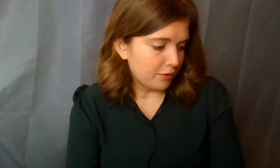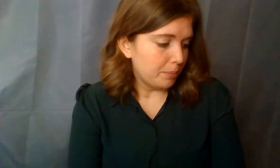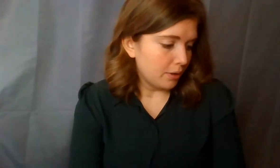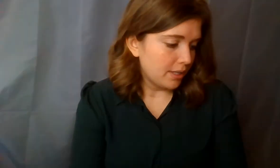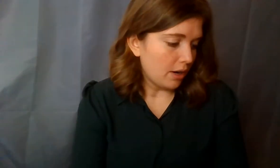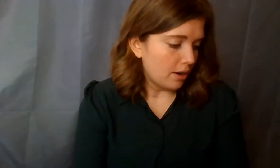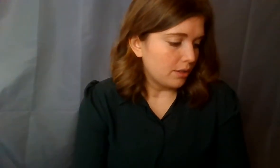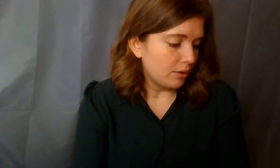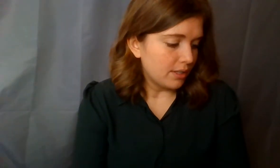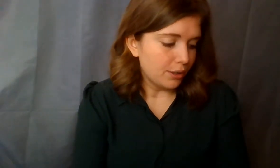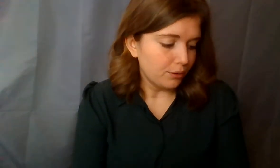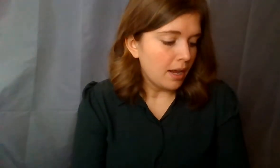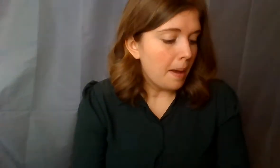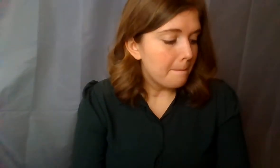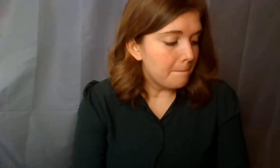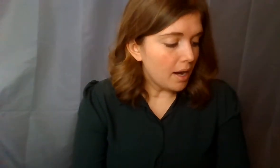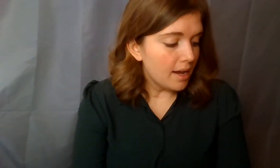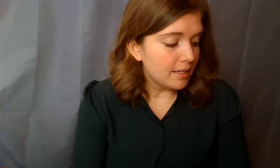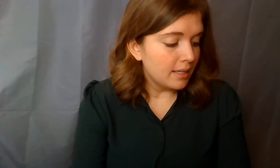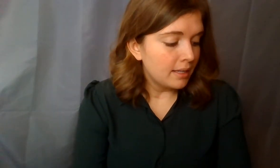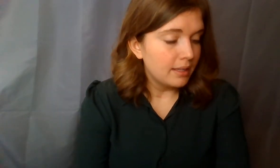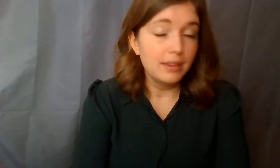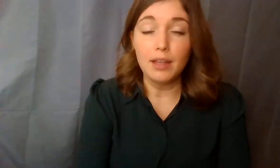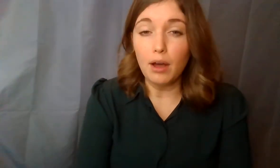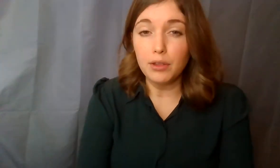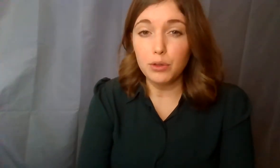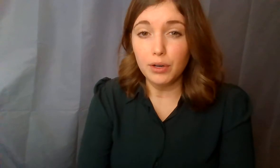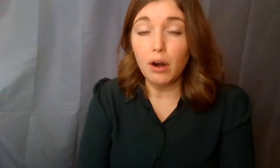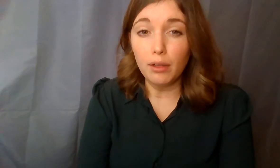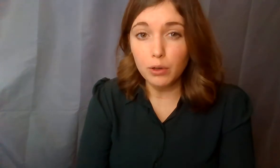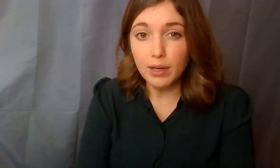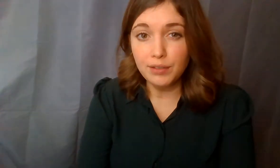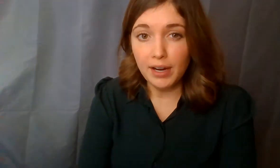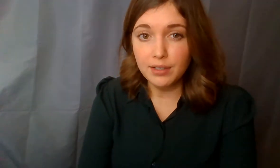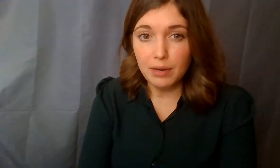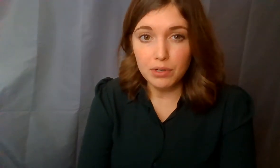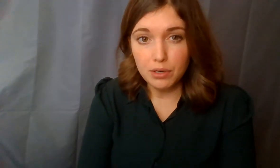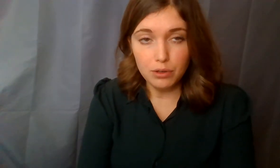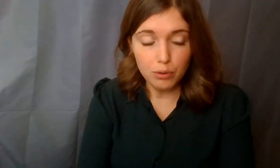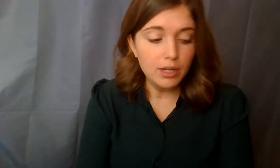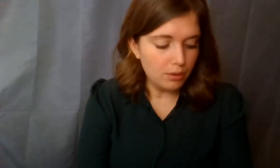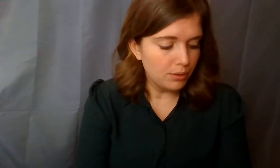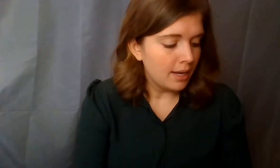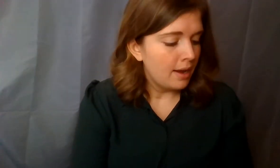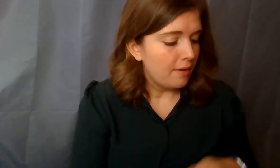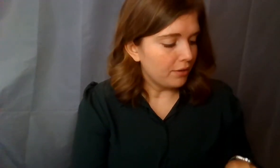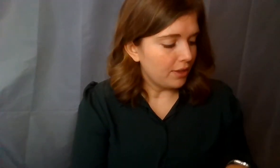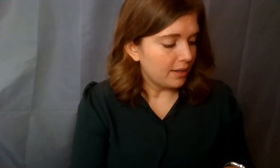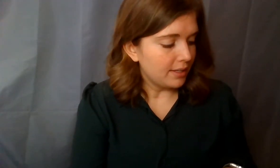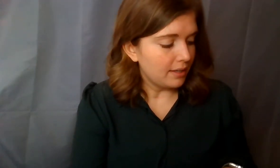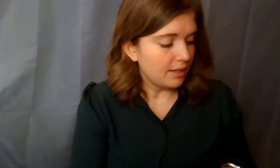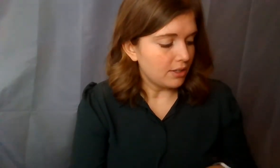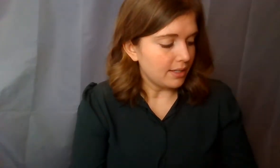for books, cars, students, children. But there are other quantifiers that you can use for things such as